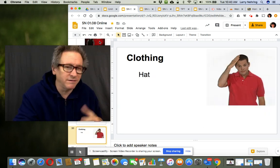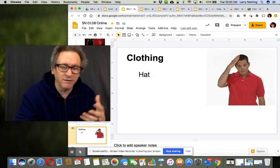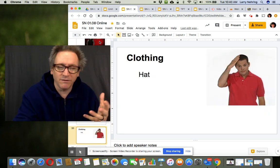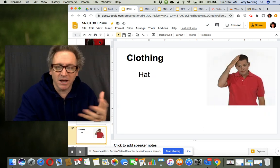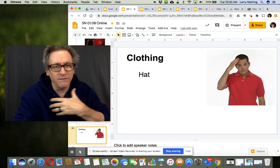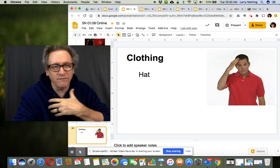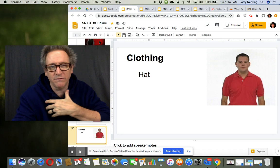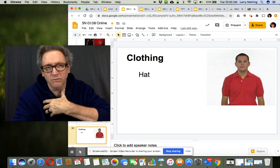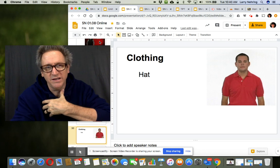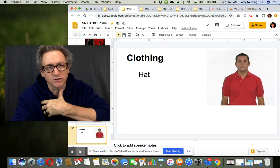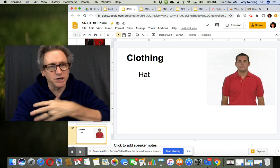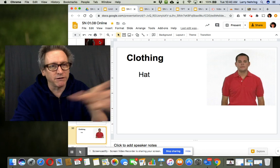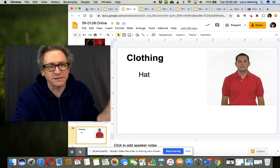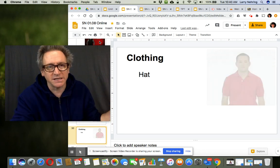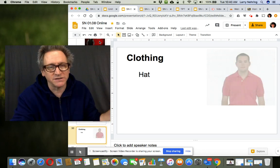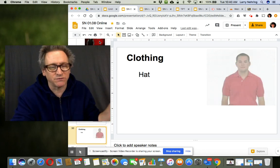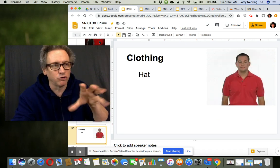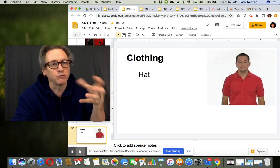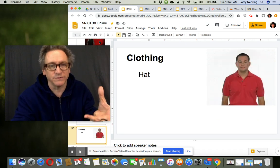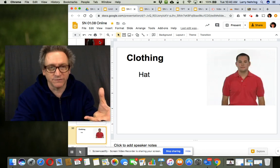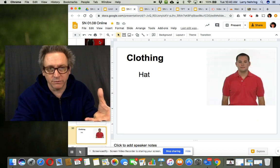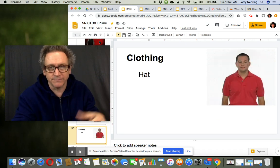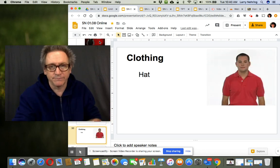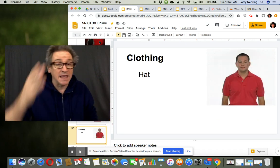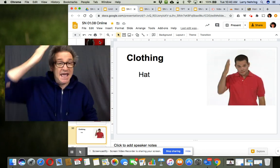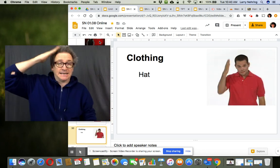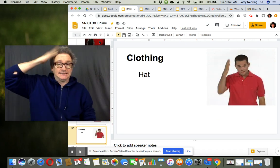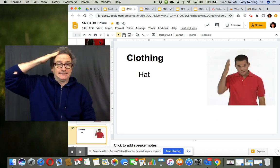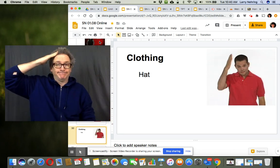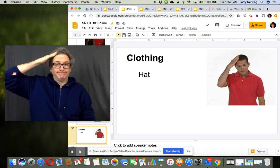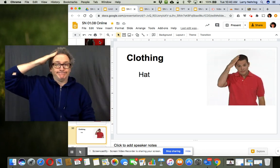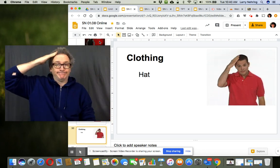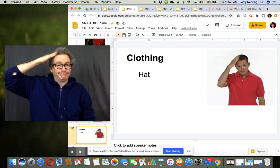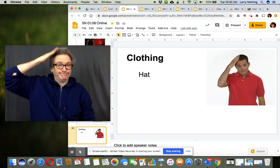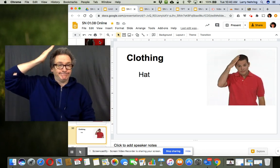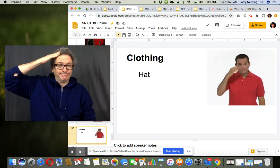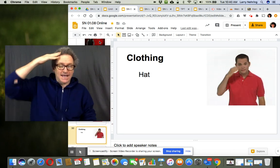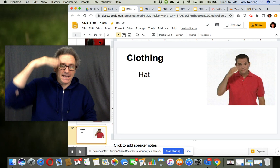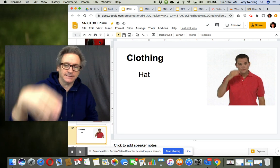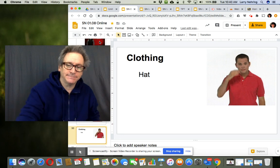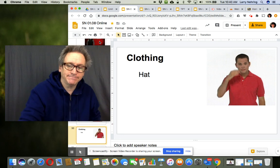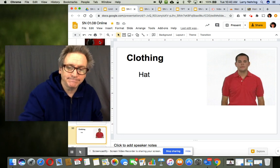And again, these are generic signs for groups of clothing. Hat.